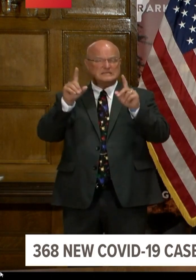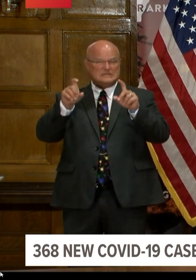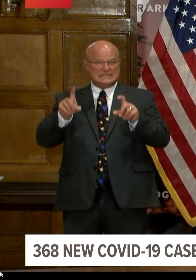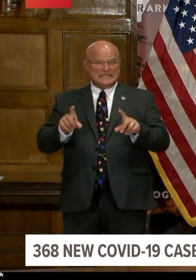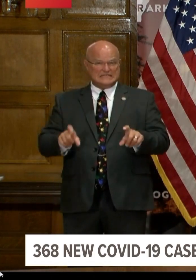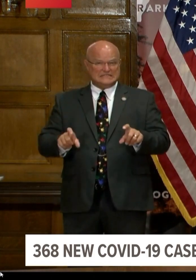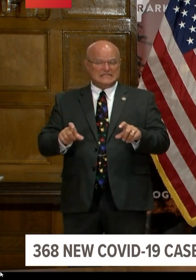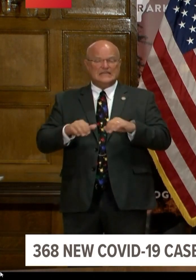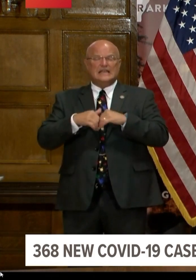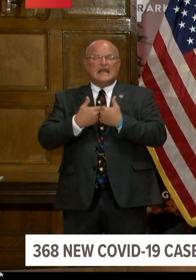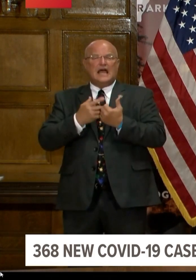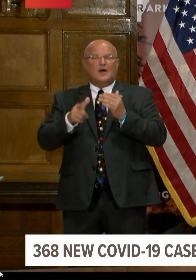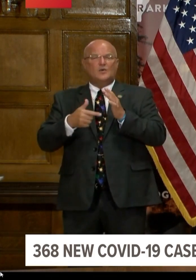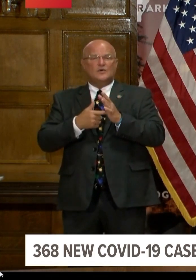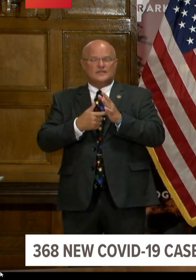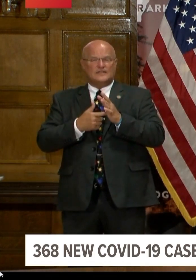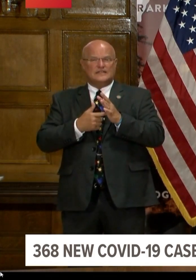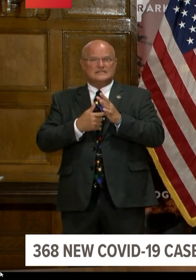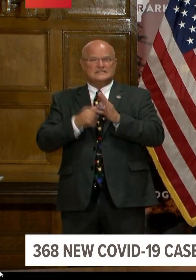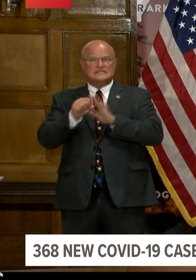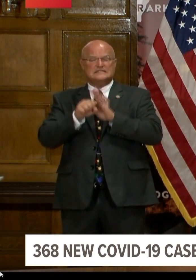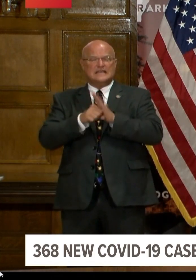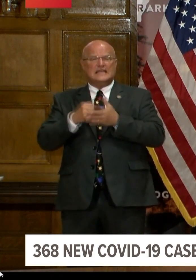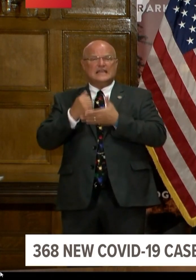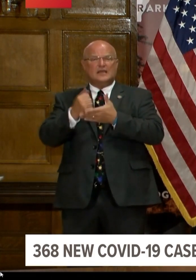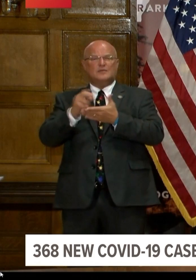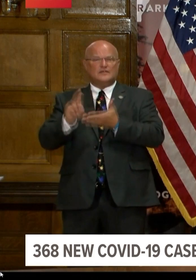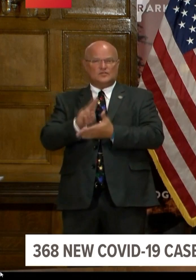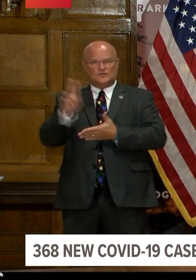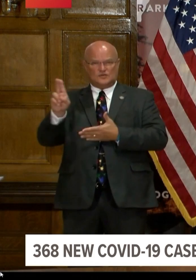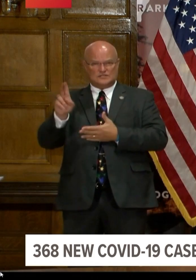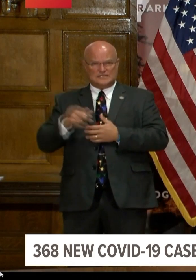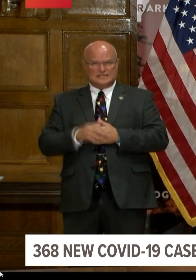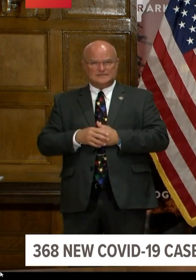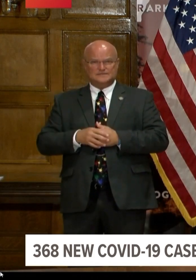tested, and how will this mass testing help out the university?